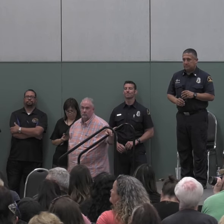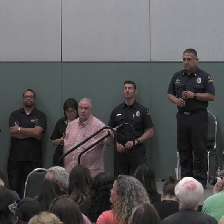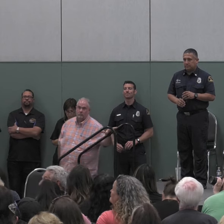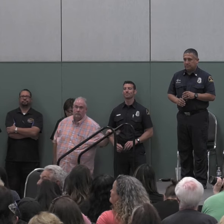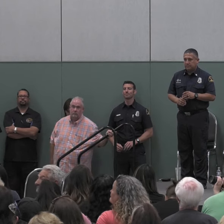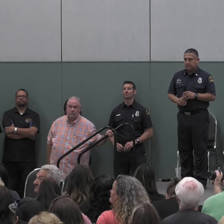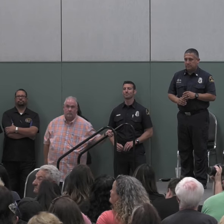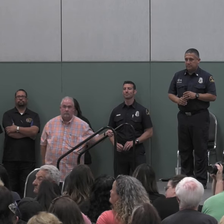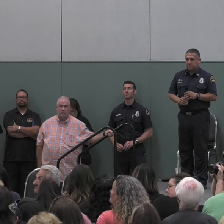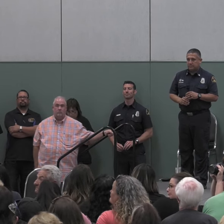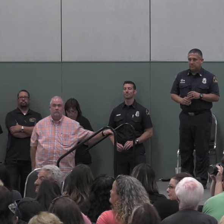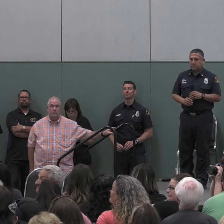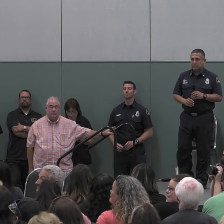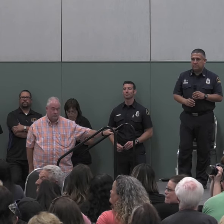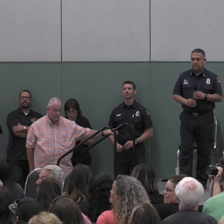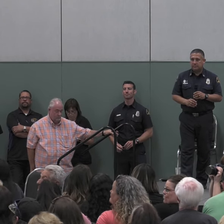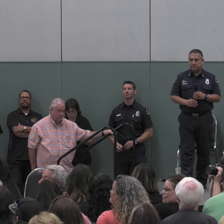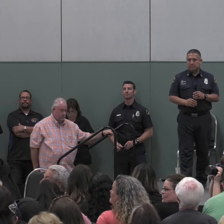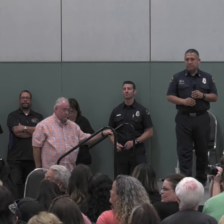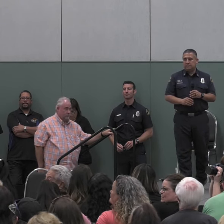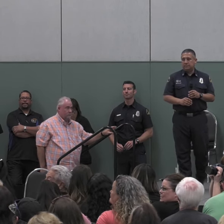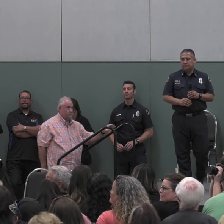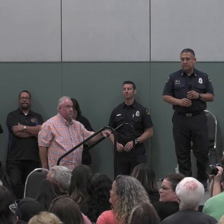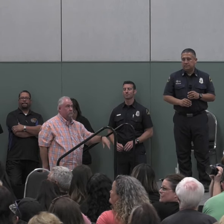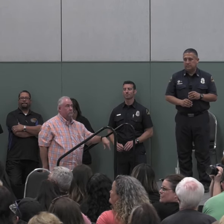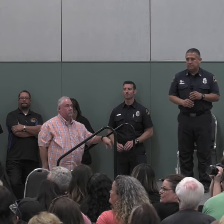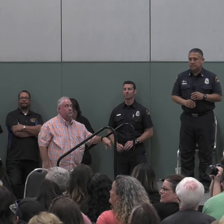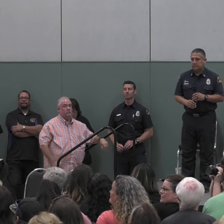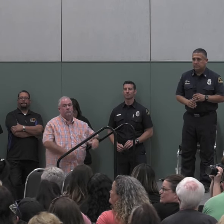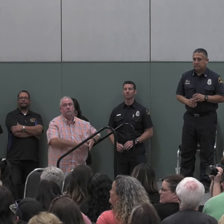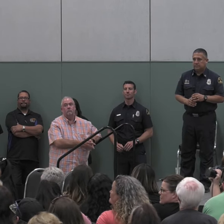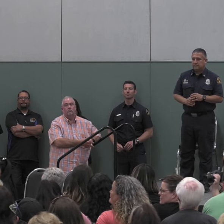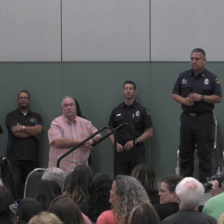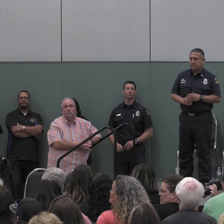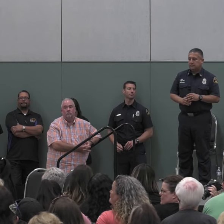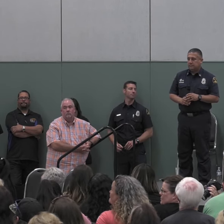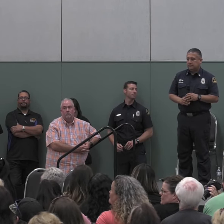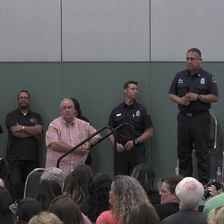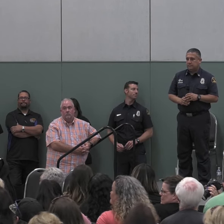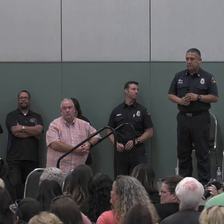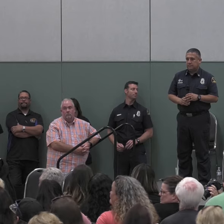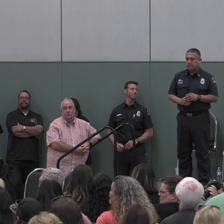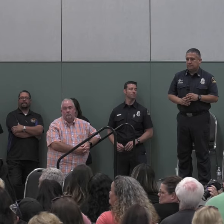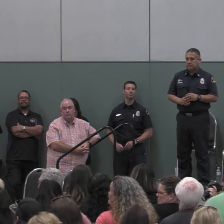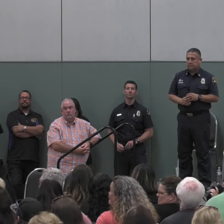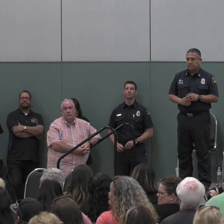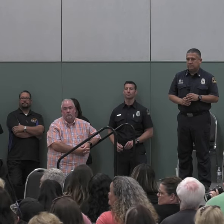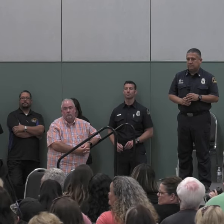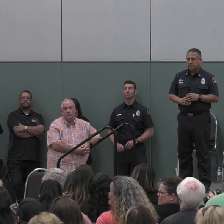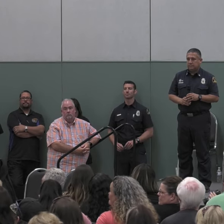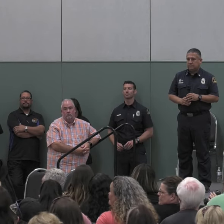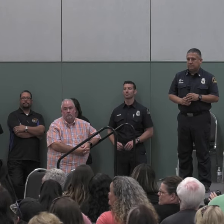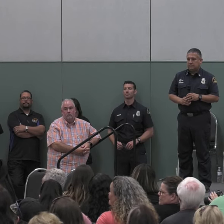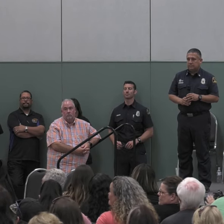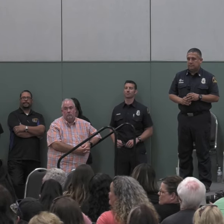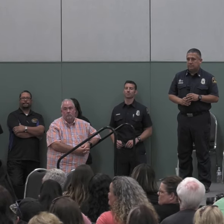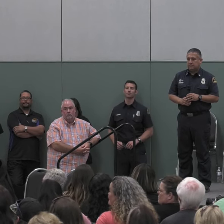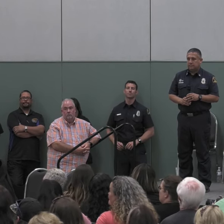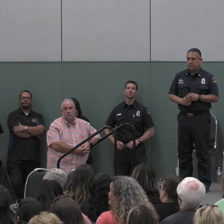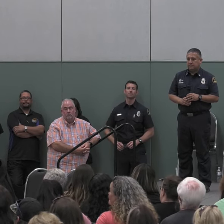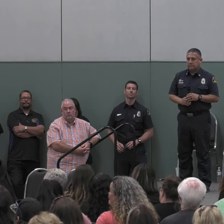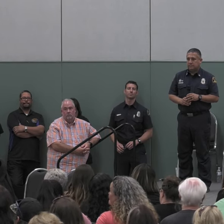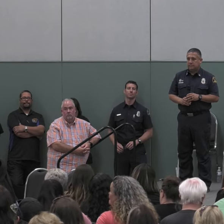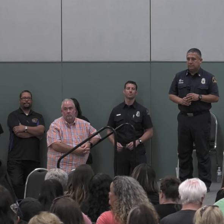the utilities, Southern California Edison, and PG&E for coming out and doing a really amazing job getting our